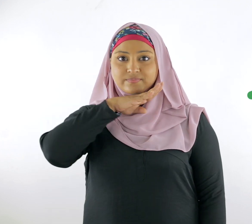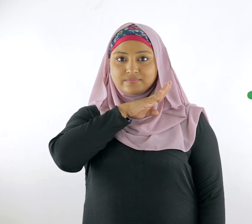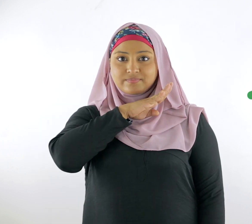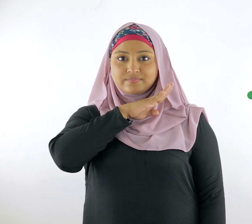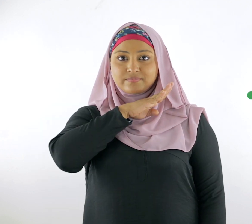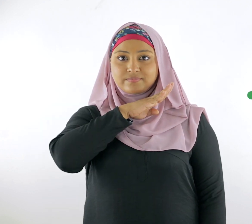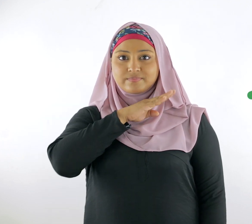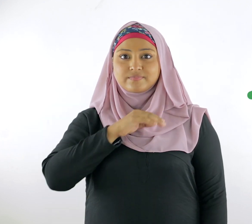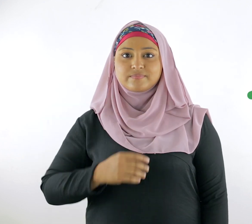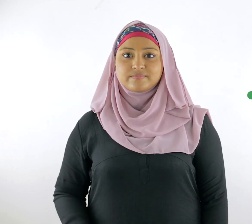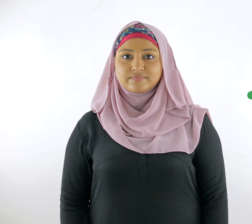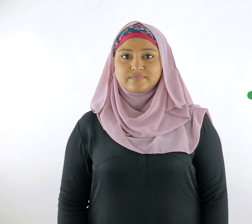100,